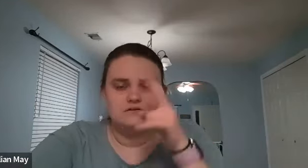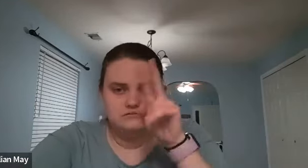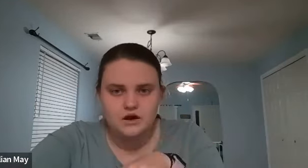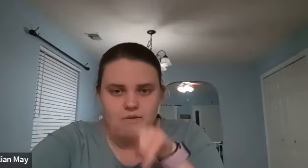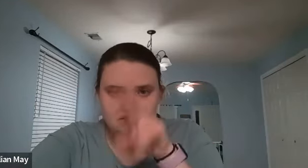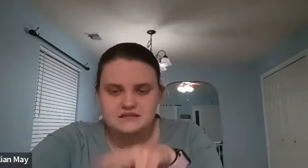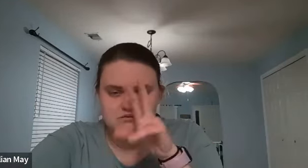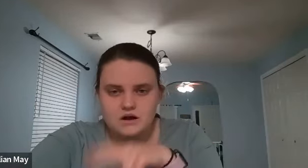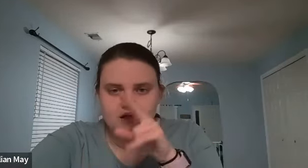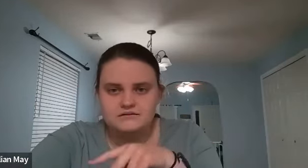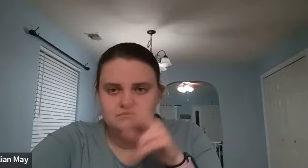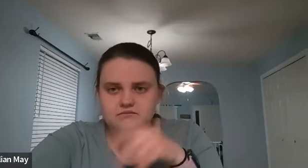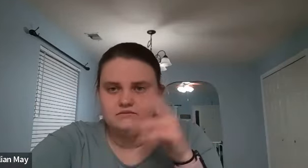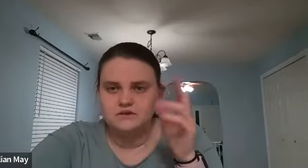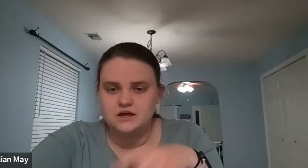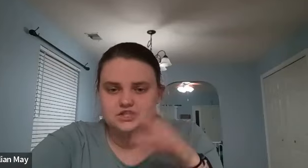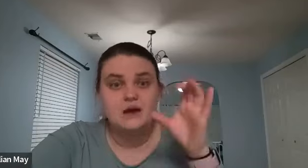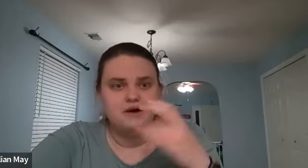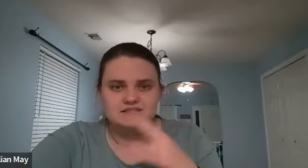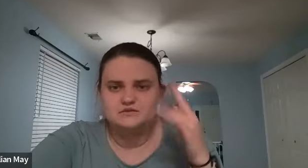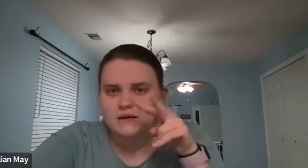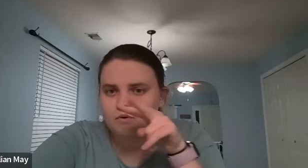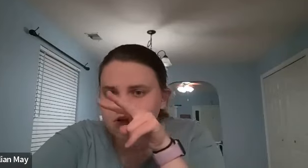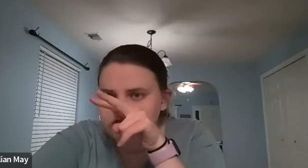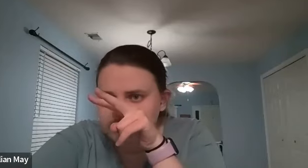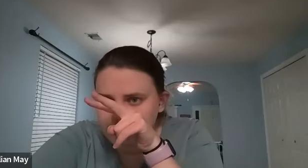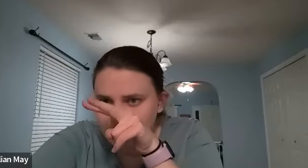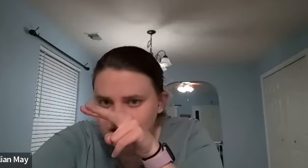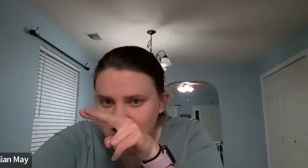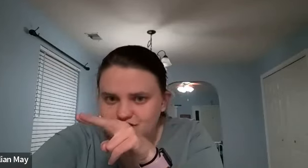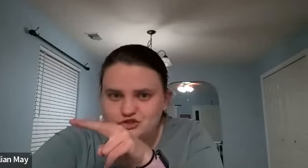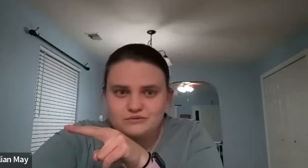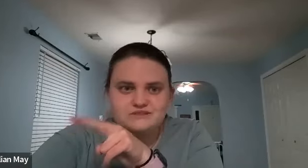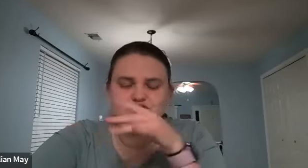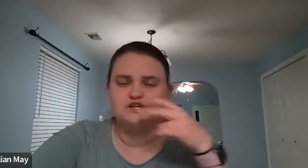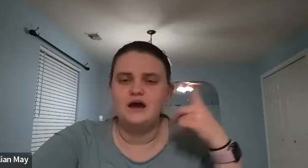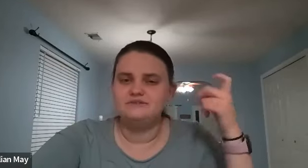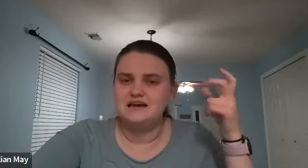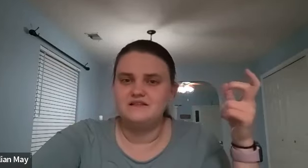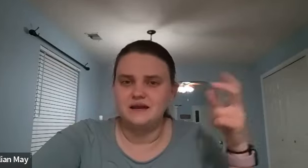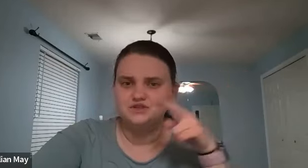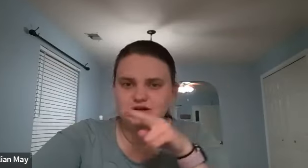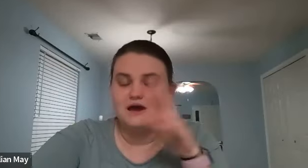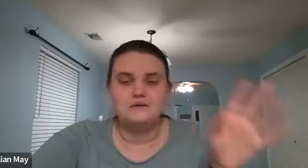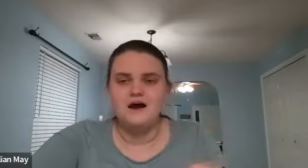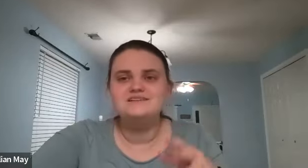comments. That's why the chat box. That's why I'm over here staring and kind of sounded like I'm zoning out. I'm not.